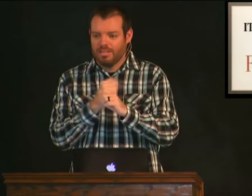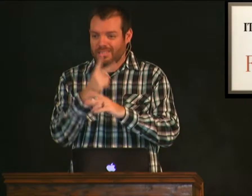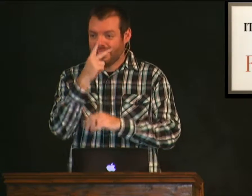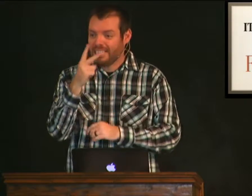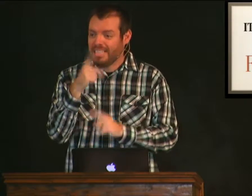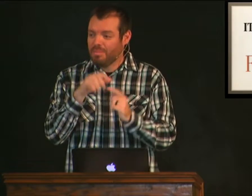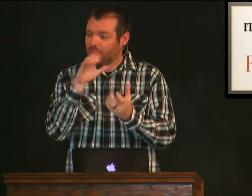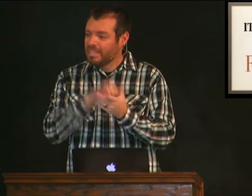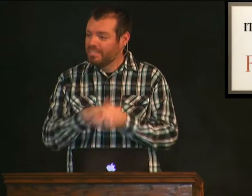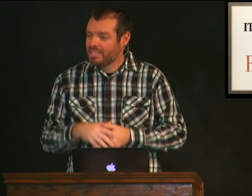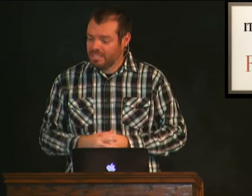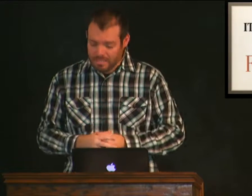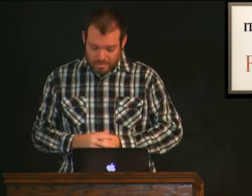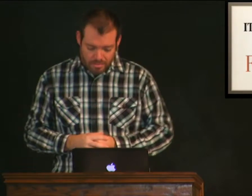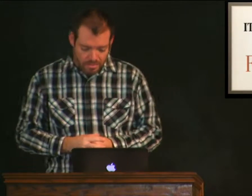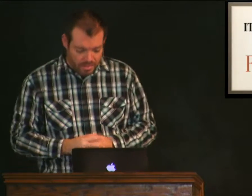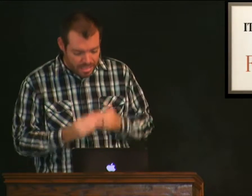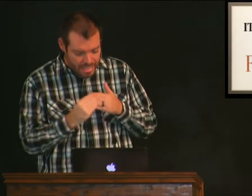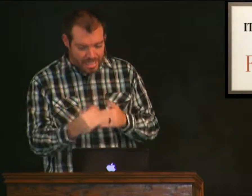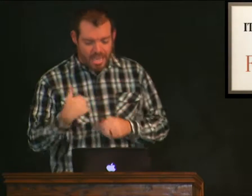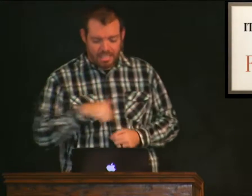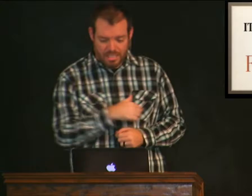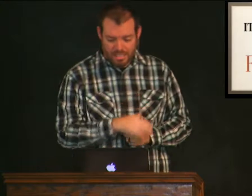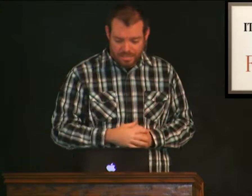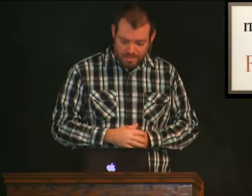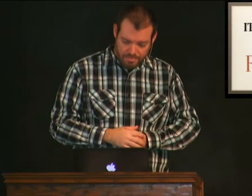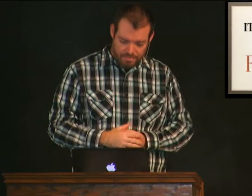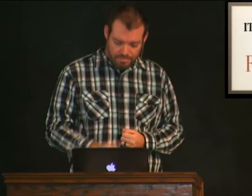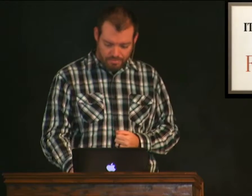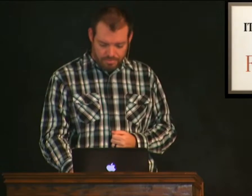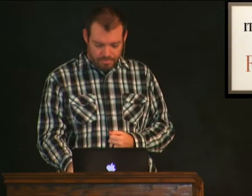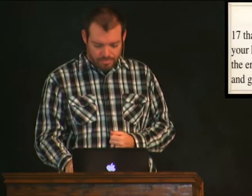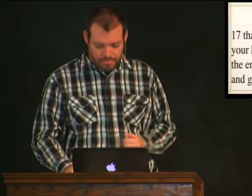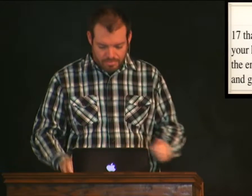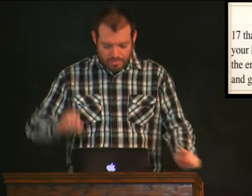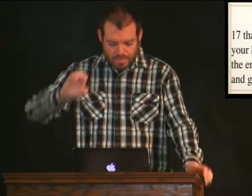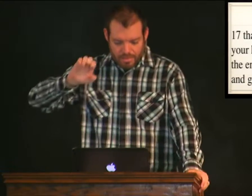Faith. Without seeing but believing. It guides us.